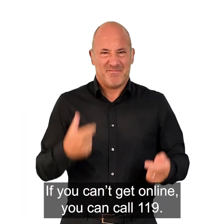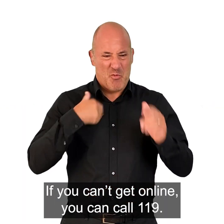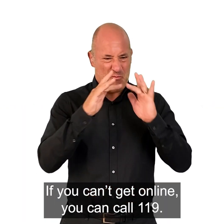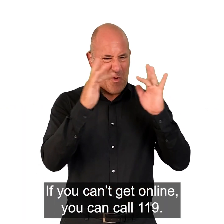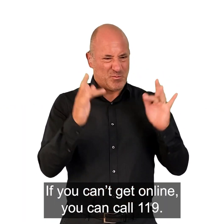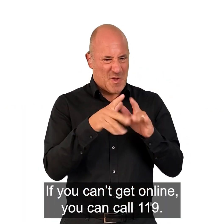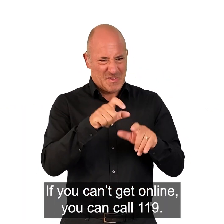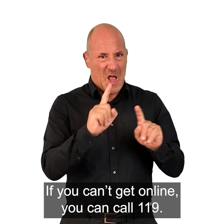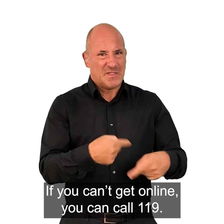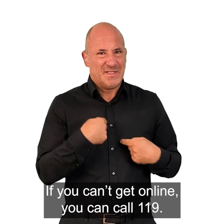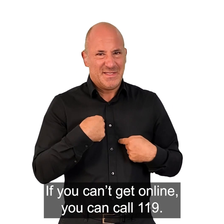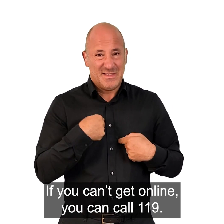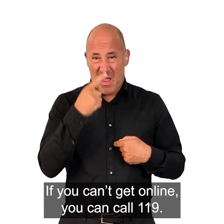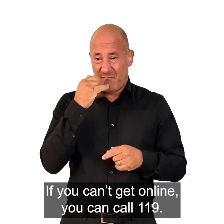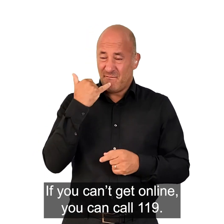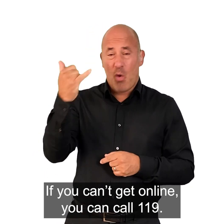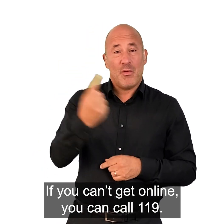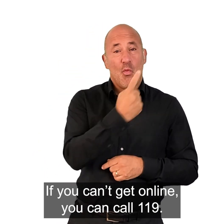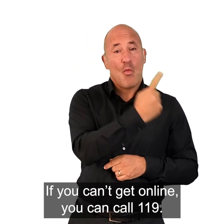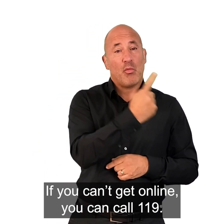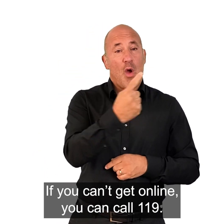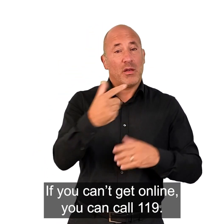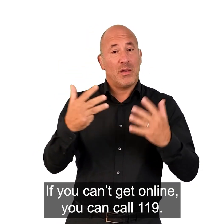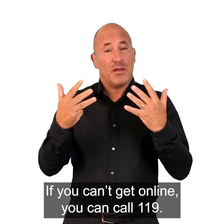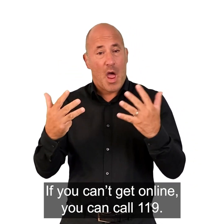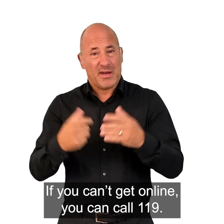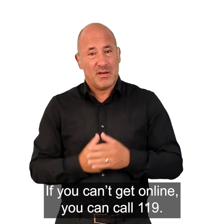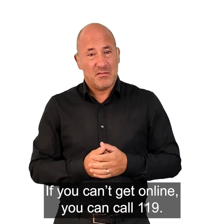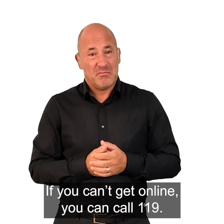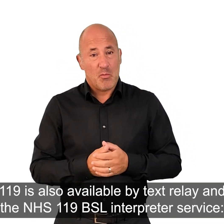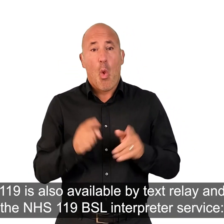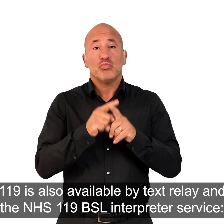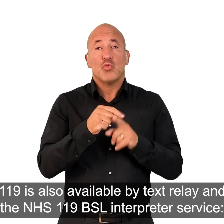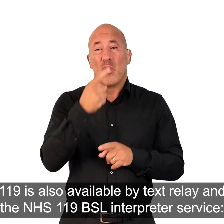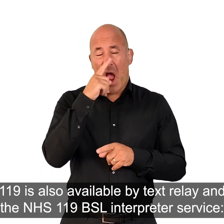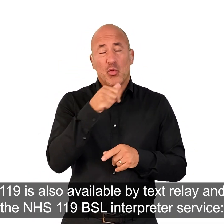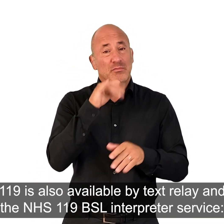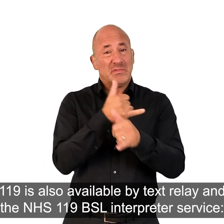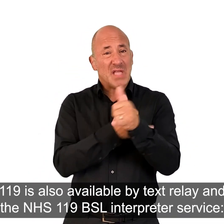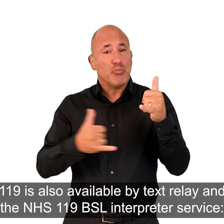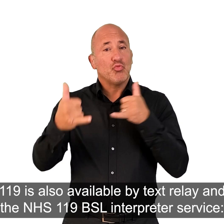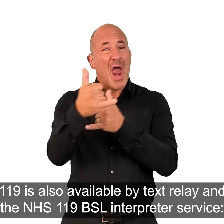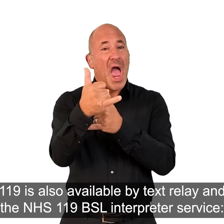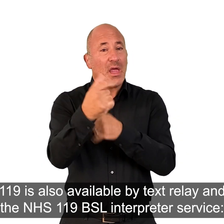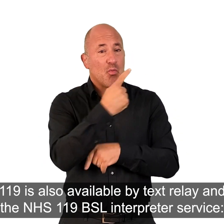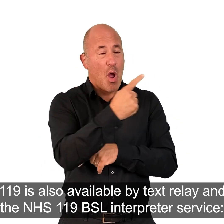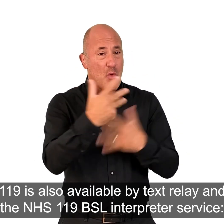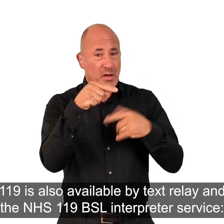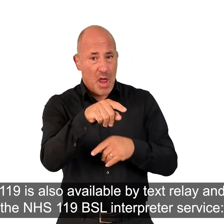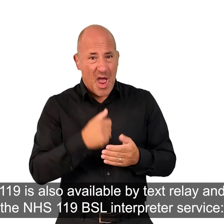If you can't get online, you can call 119. 119 is also available by text relay